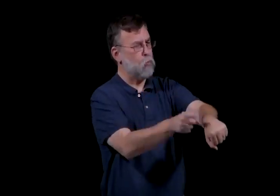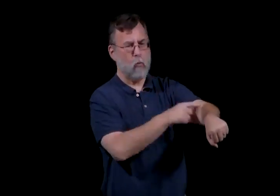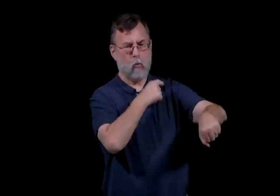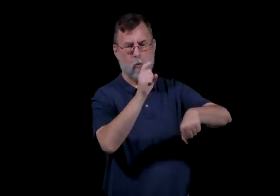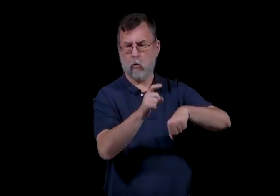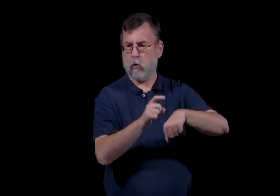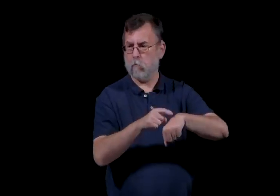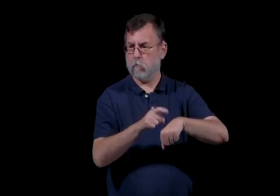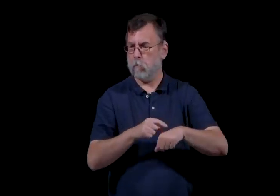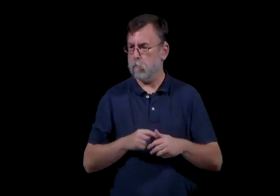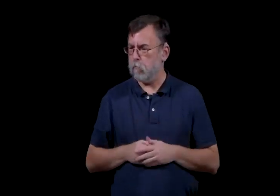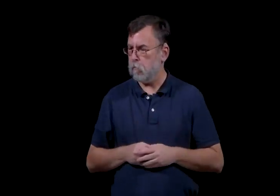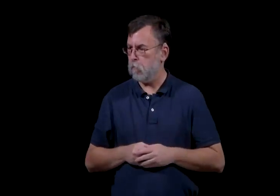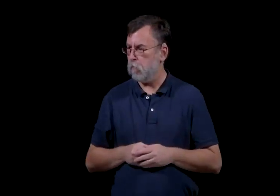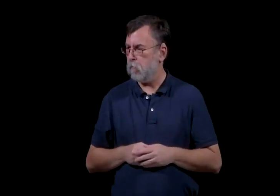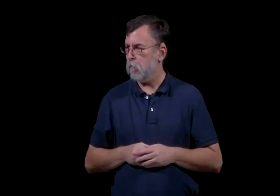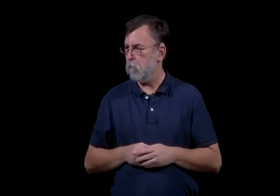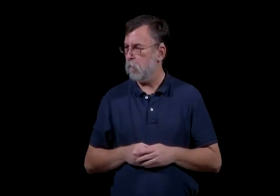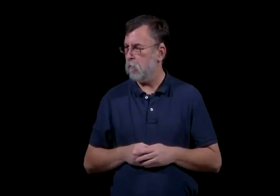a long, long time.